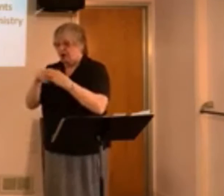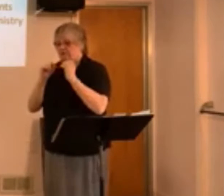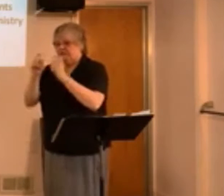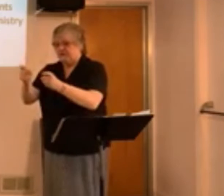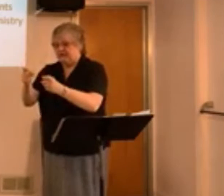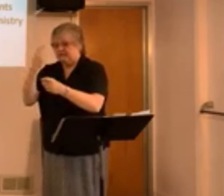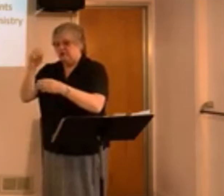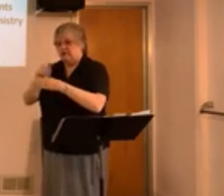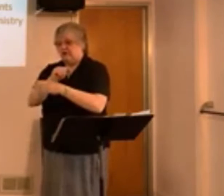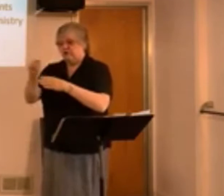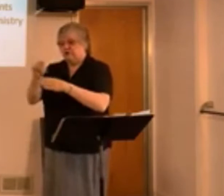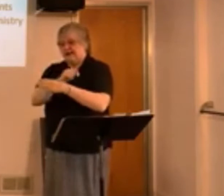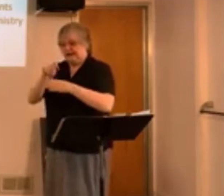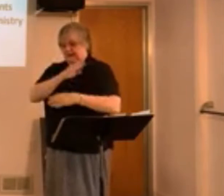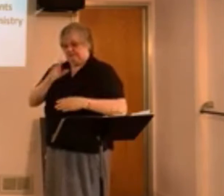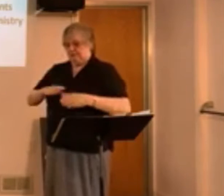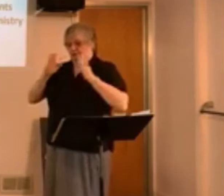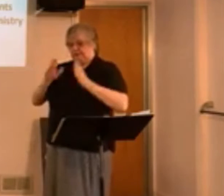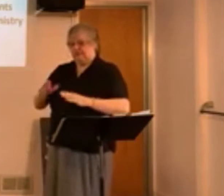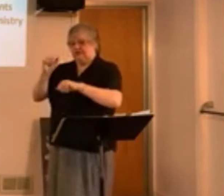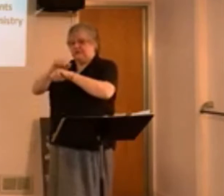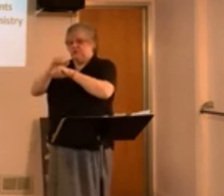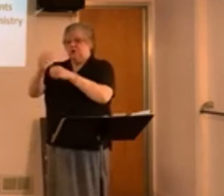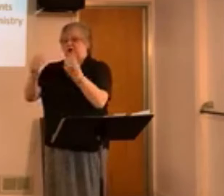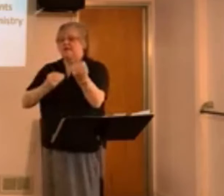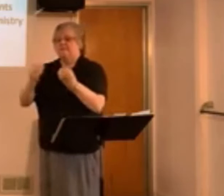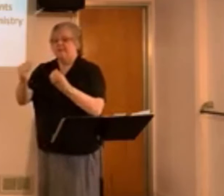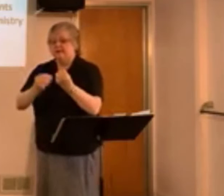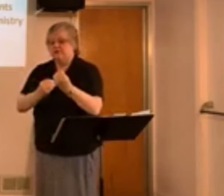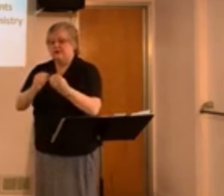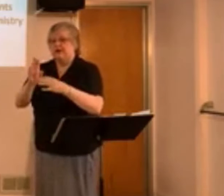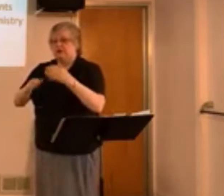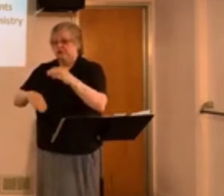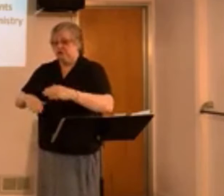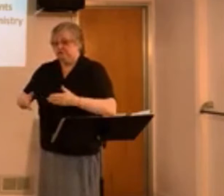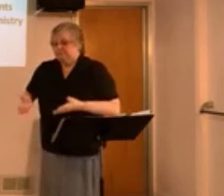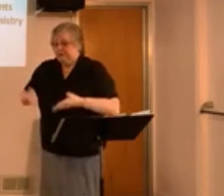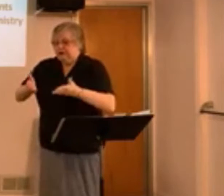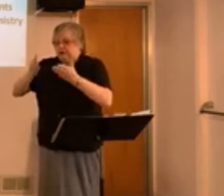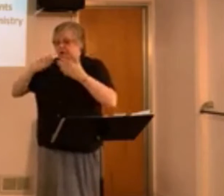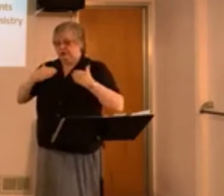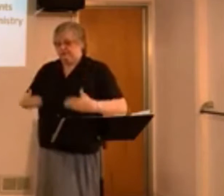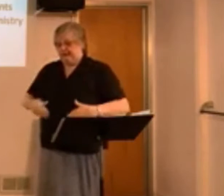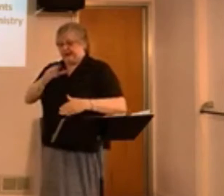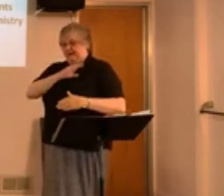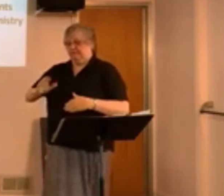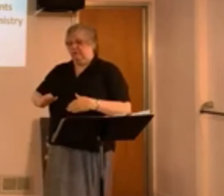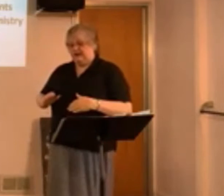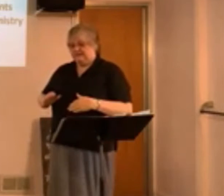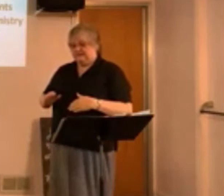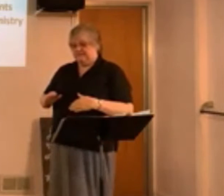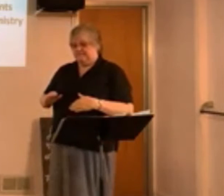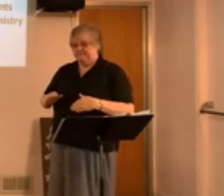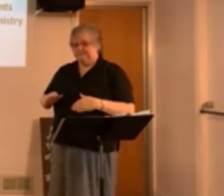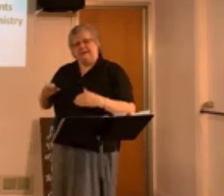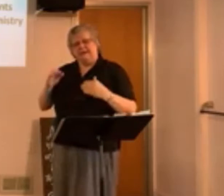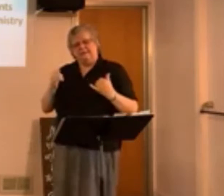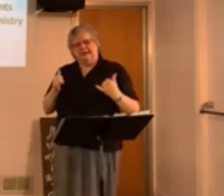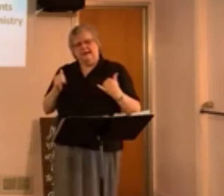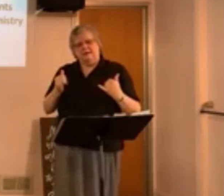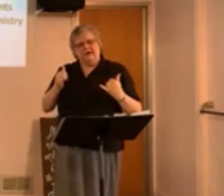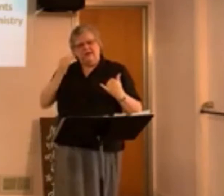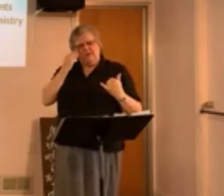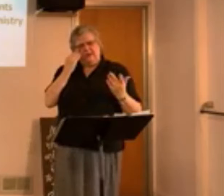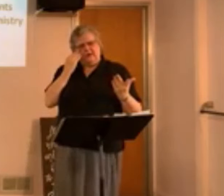the training of the saints, the work of the ministry, to build up the body of Christ. Now,